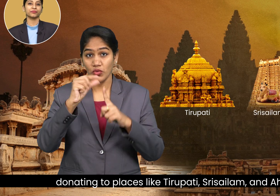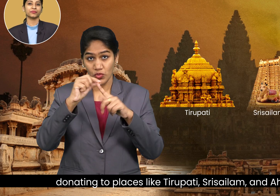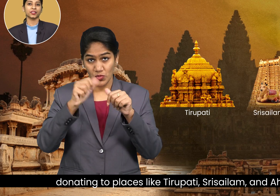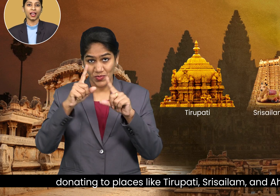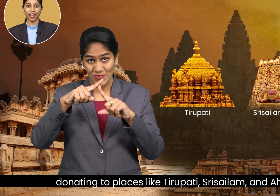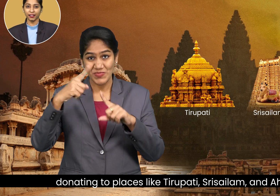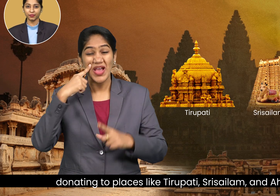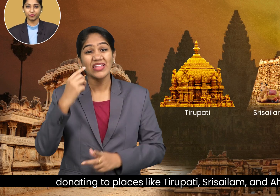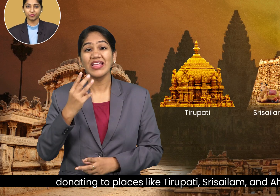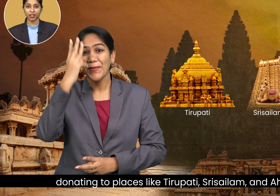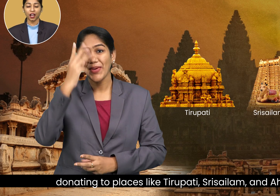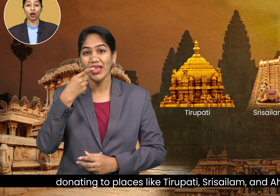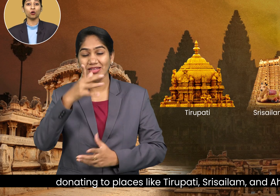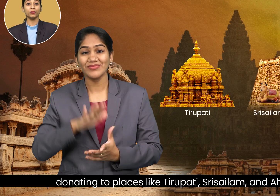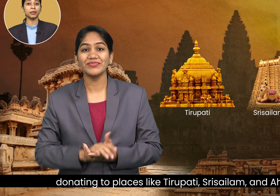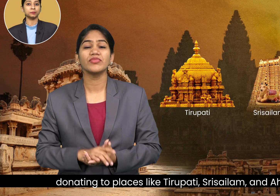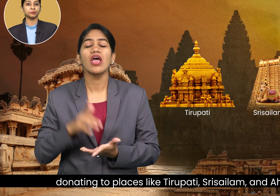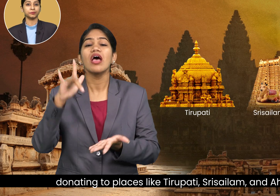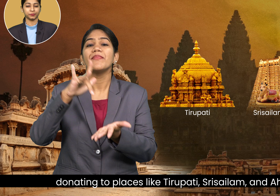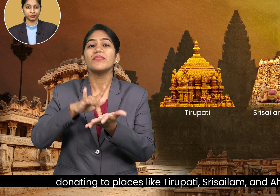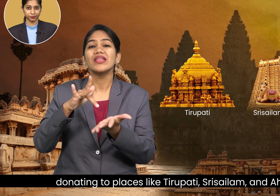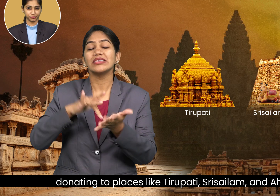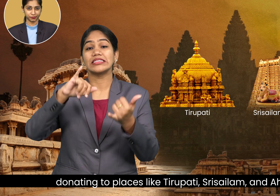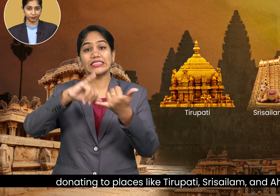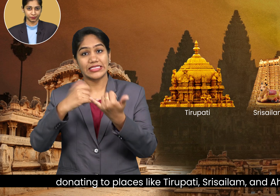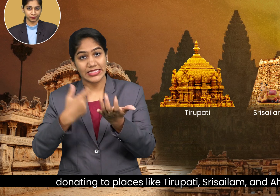Srishailam and Ahobilam.